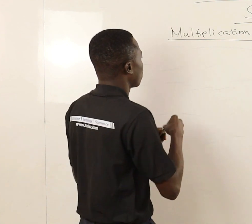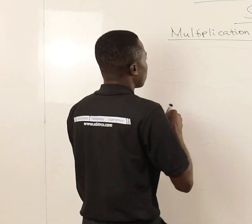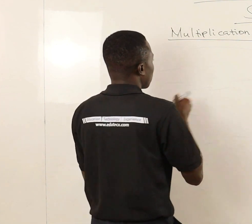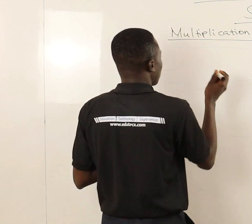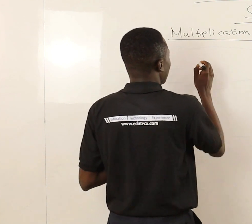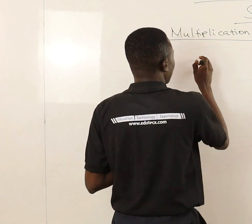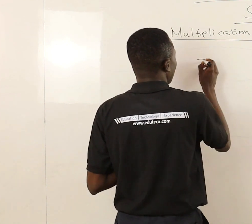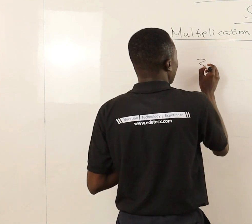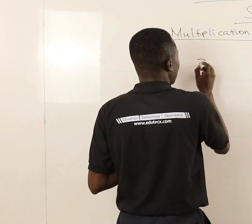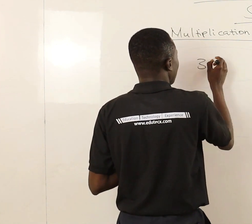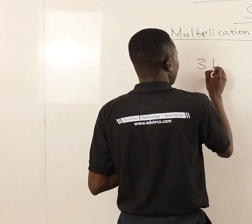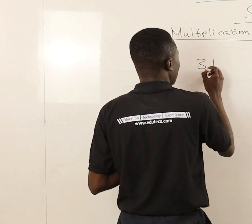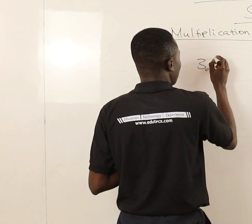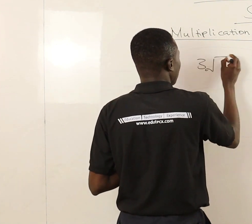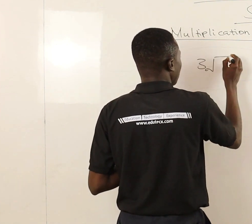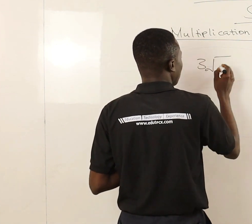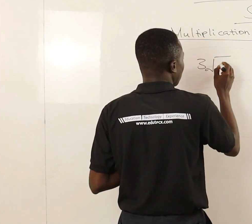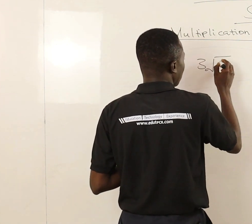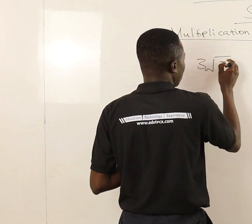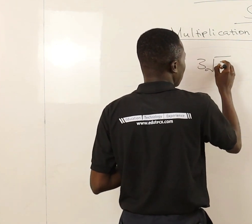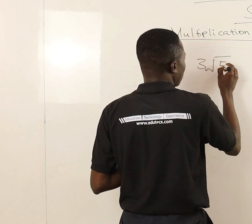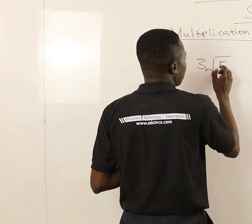3 square root of 5 multiplied by